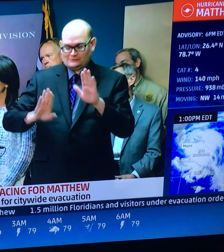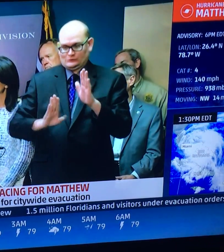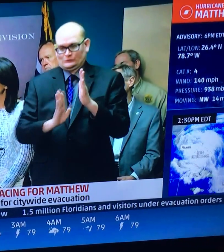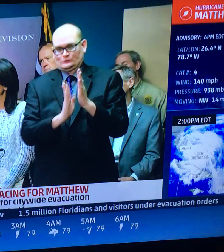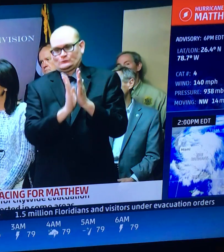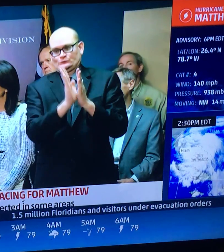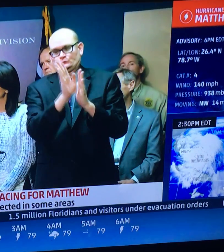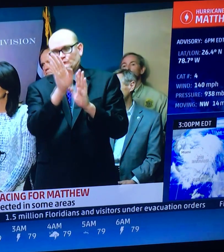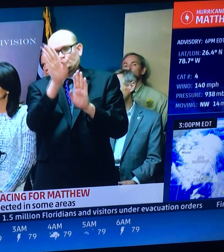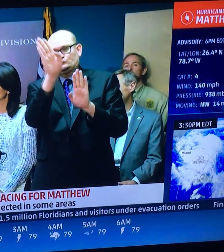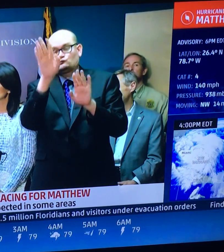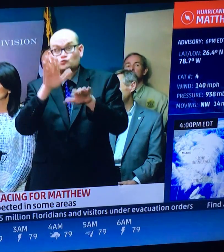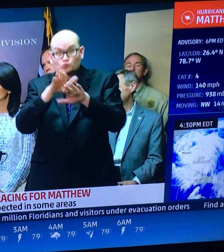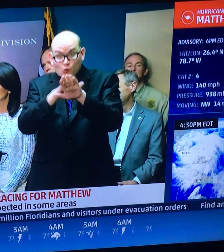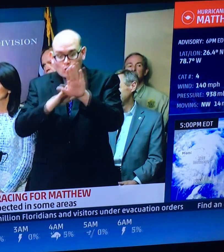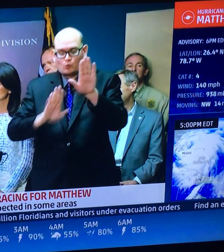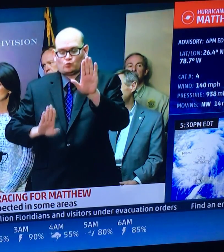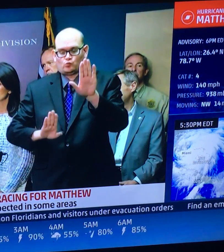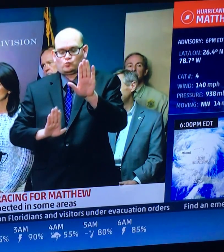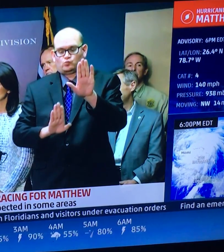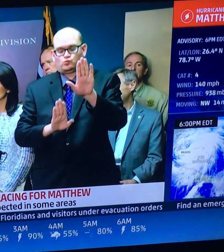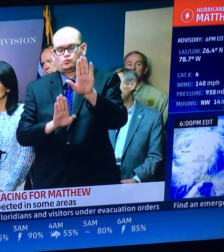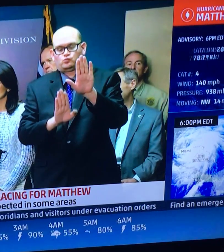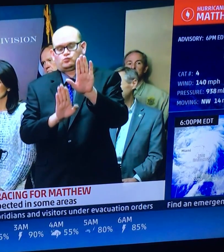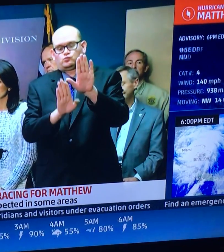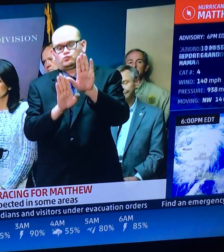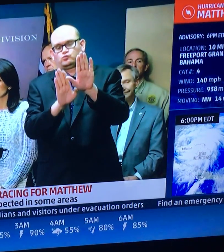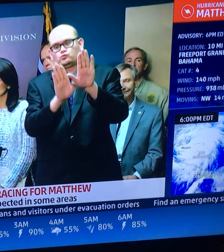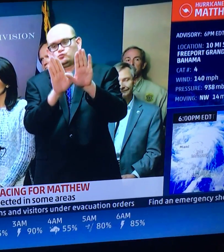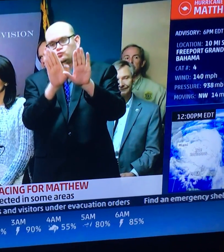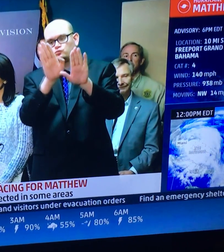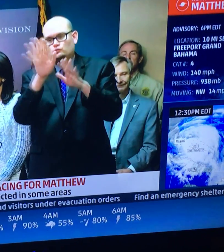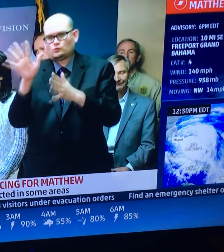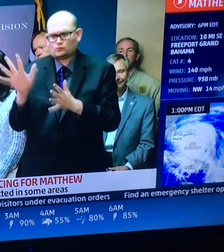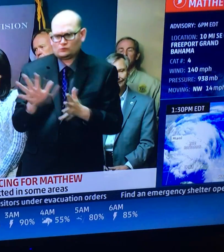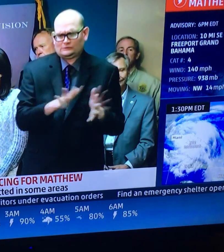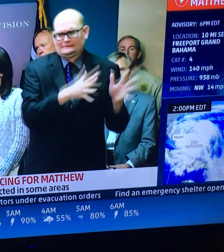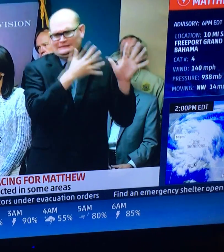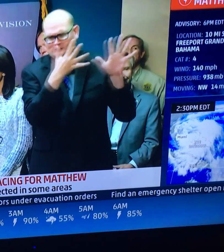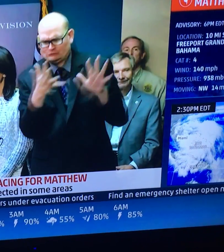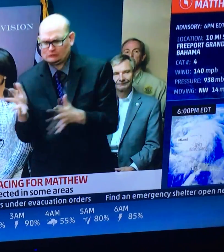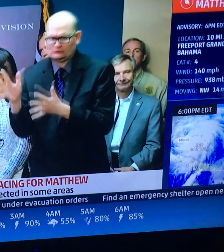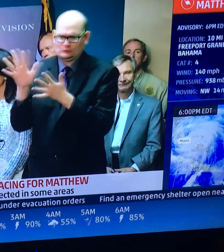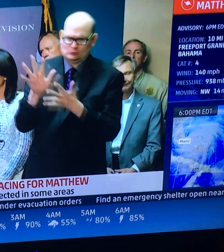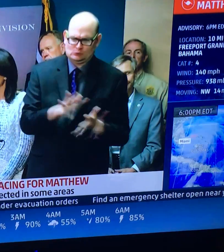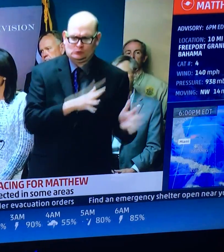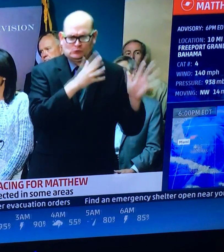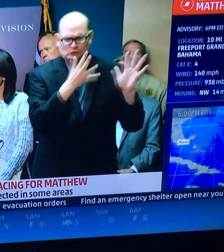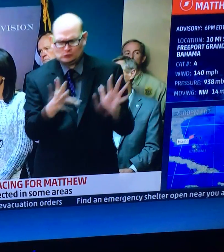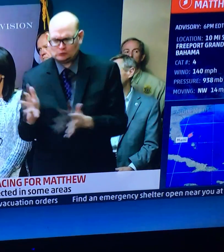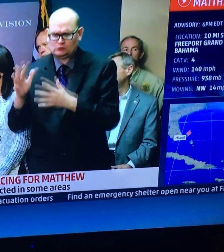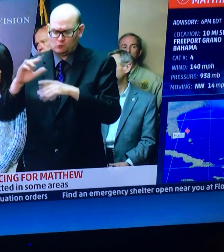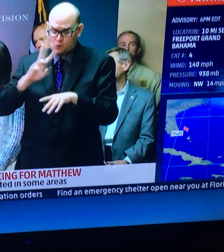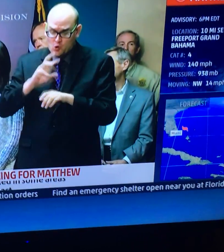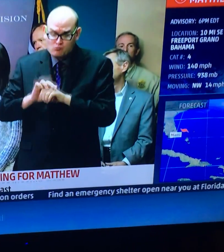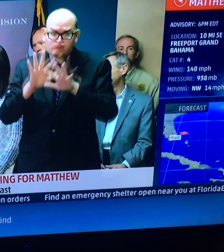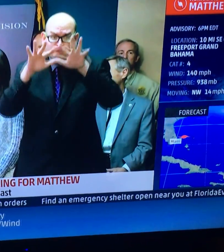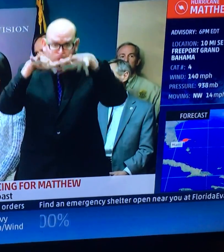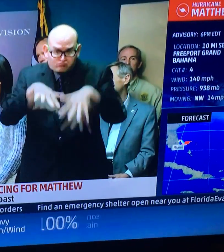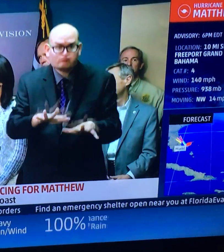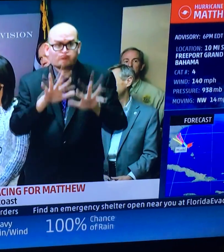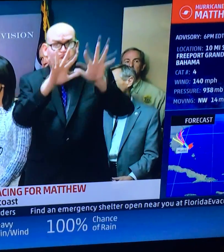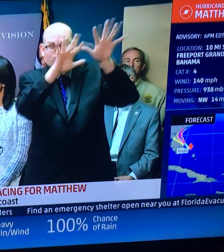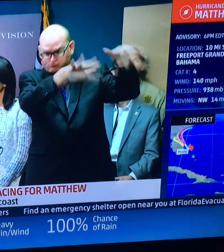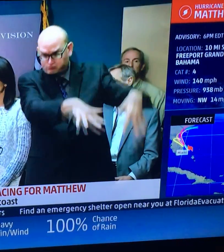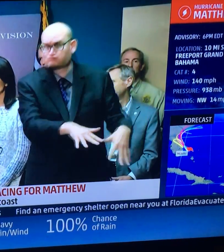concern. It's going to mean some stronger winds, greater storm surge, and maybe some heavier rainfall with that. Our greatest concern right now, I should say